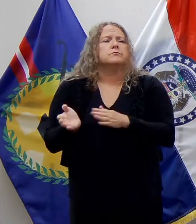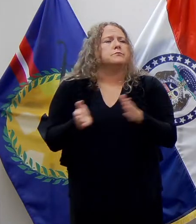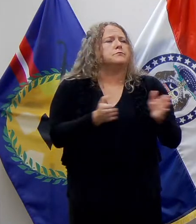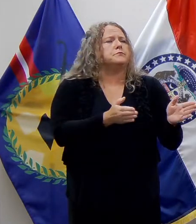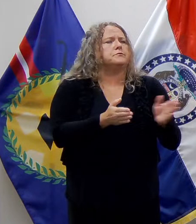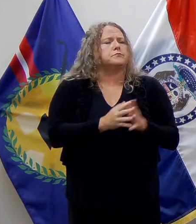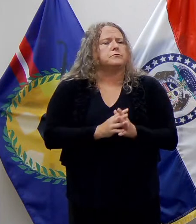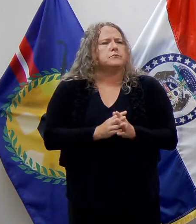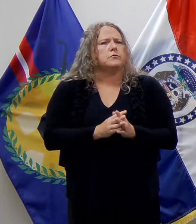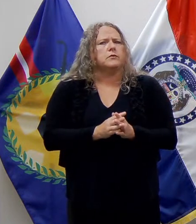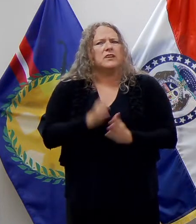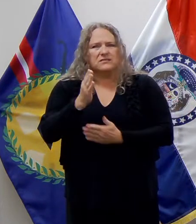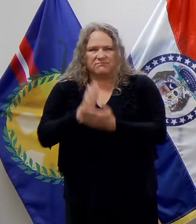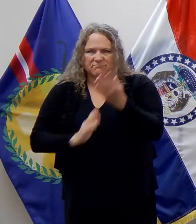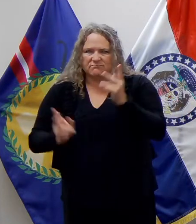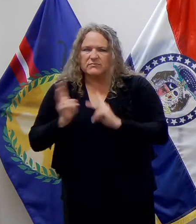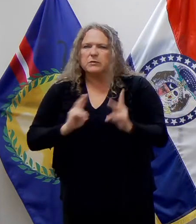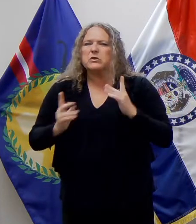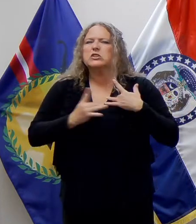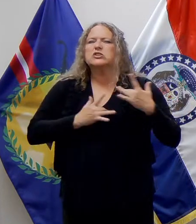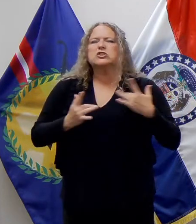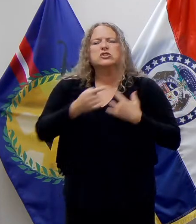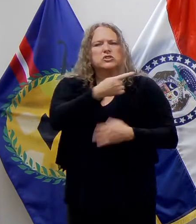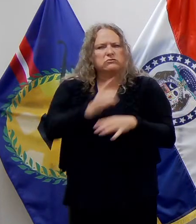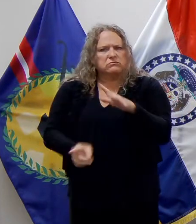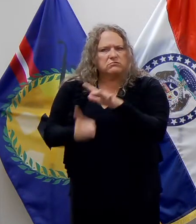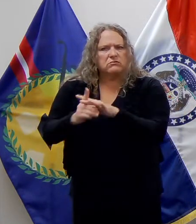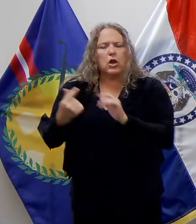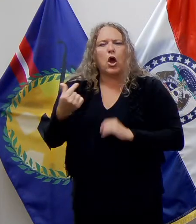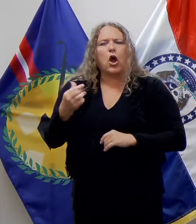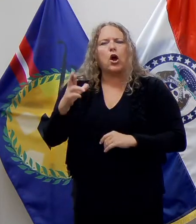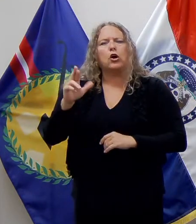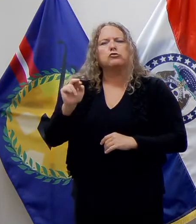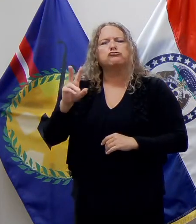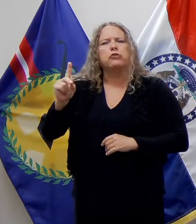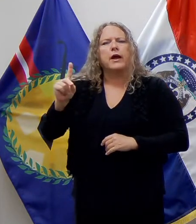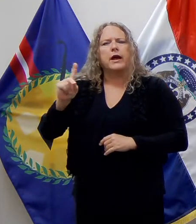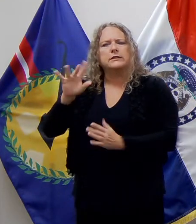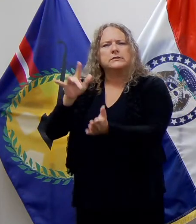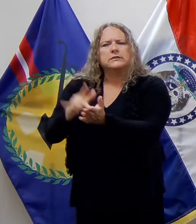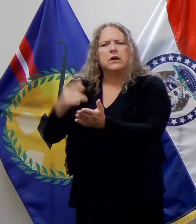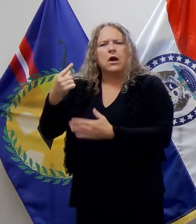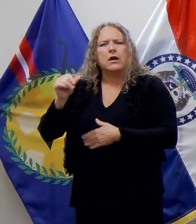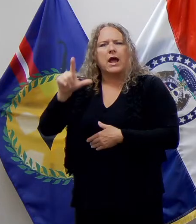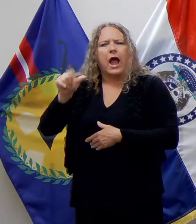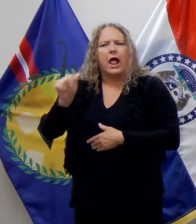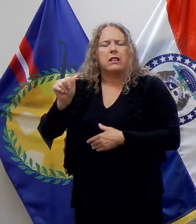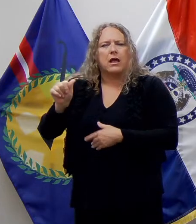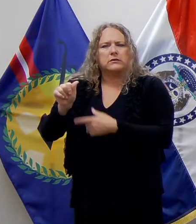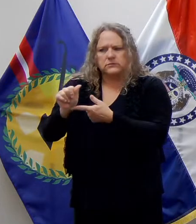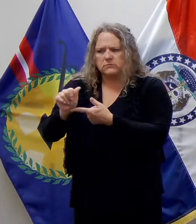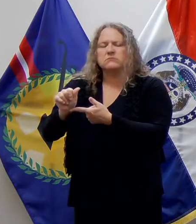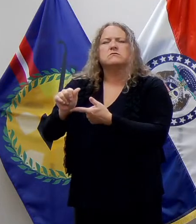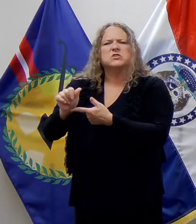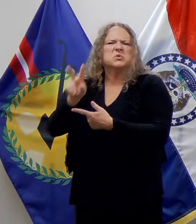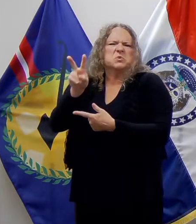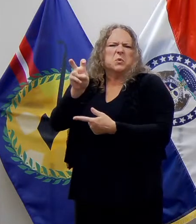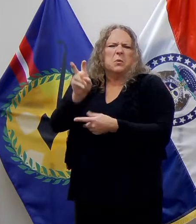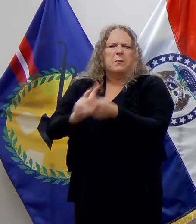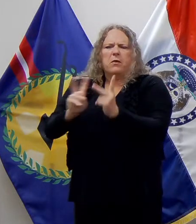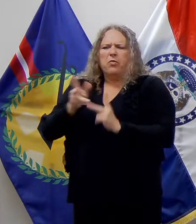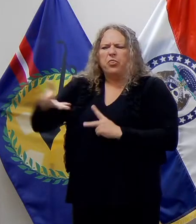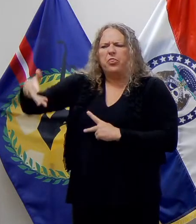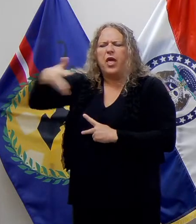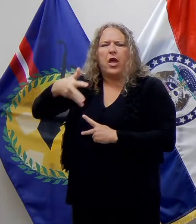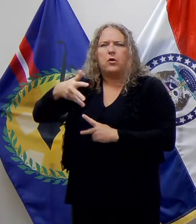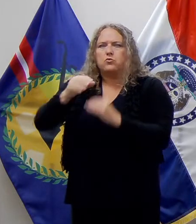at an event this weekend at the Grand Center Gala, in a crowd of about 250 people without a mask. Of course, St. Louis County has a mandate.